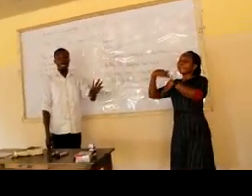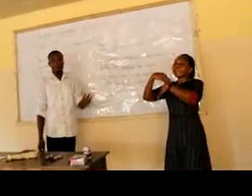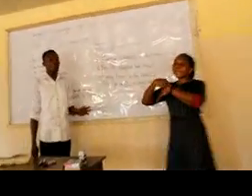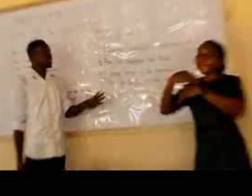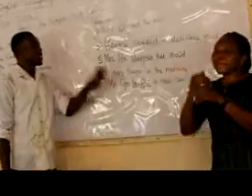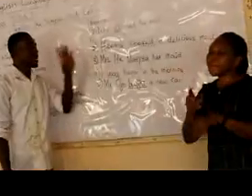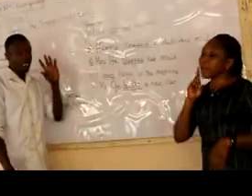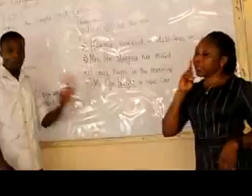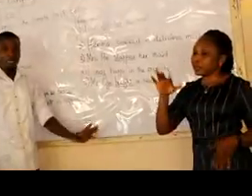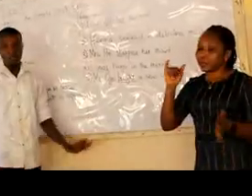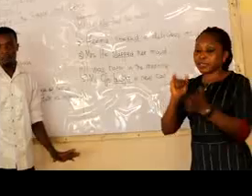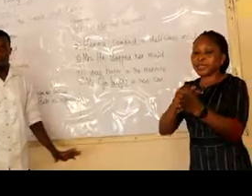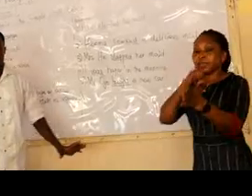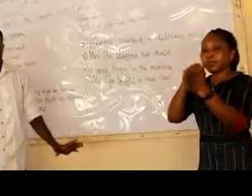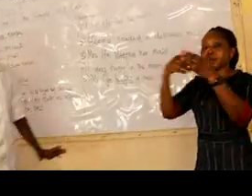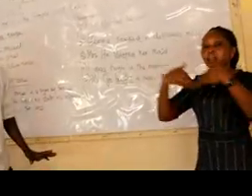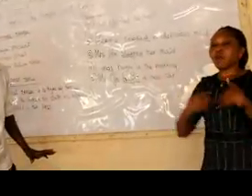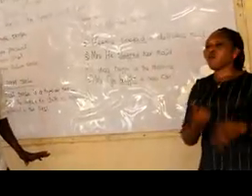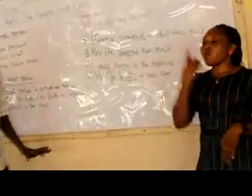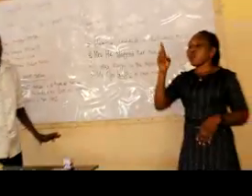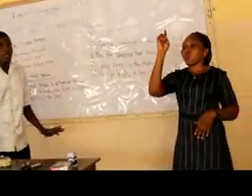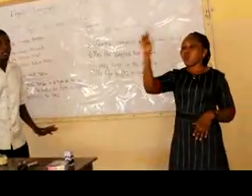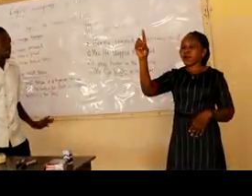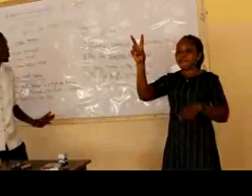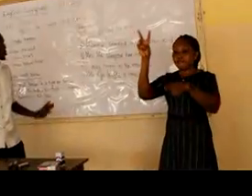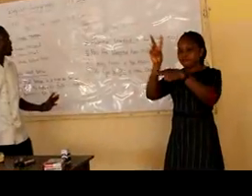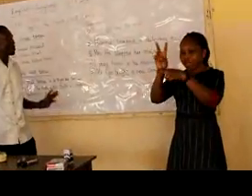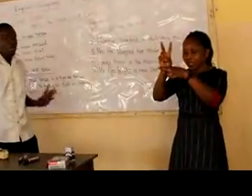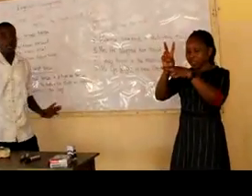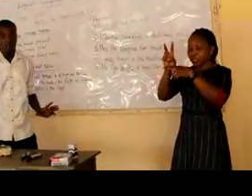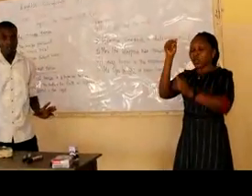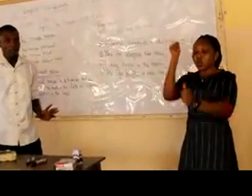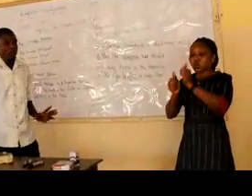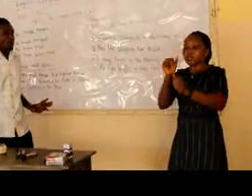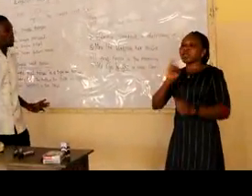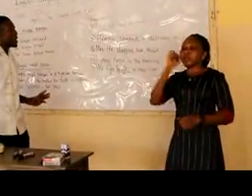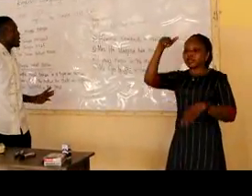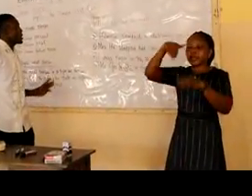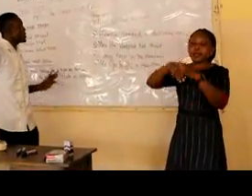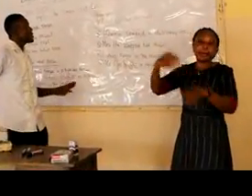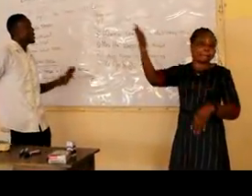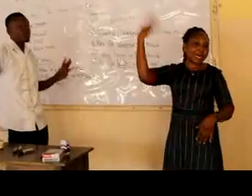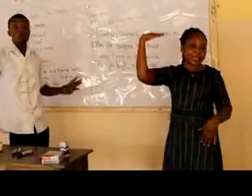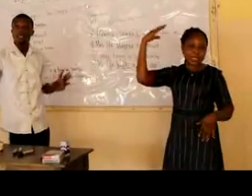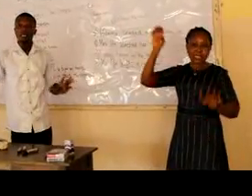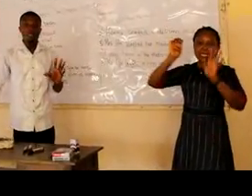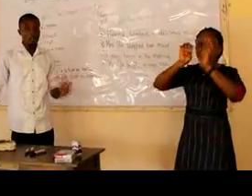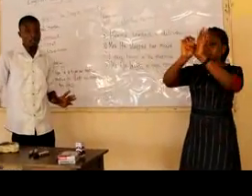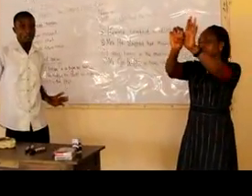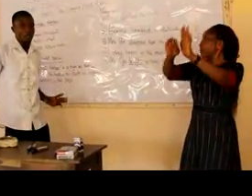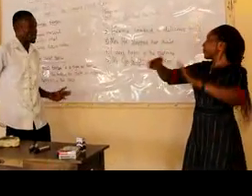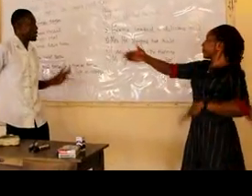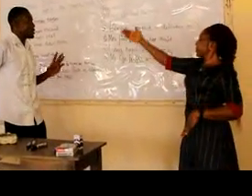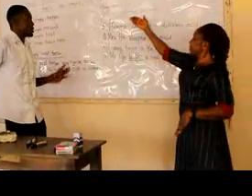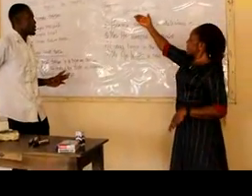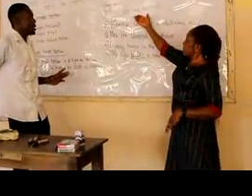one verb which is in the past. It's a simple tense. Normally you can see it in simple